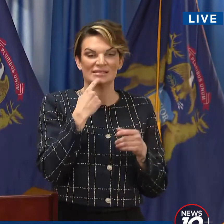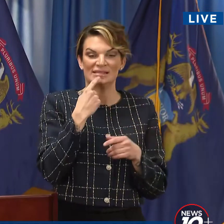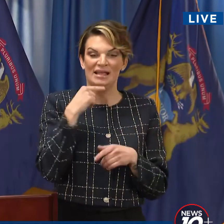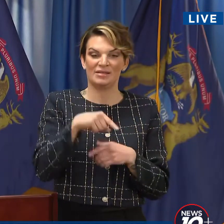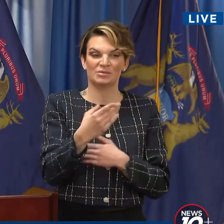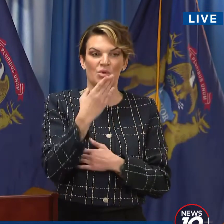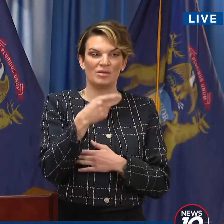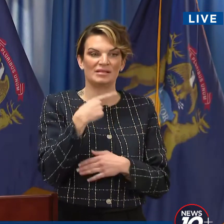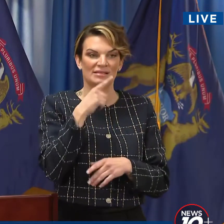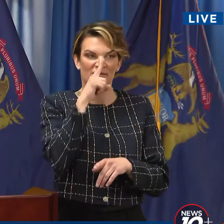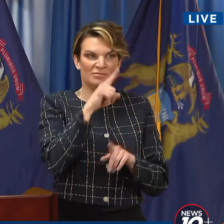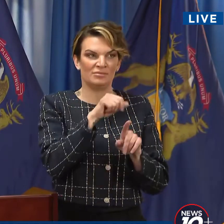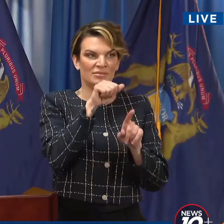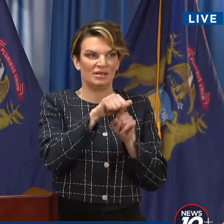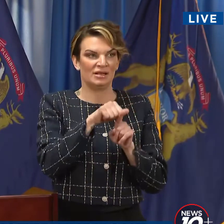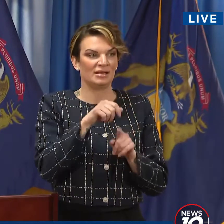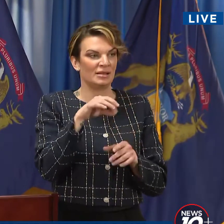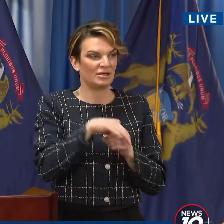morning. No.